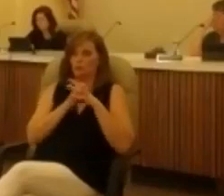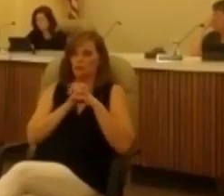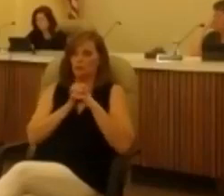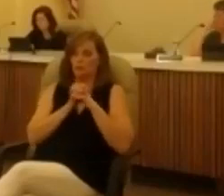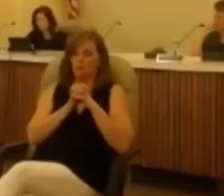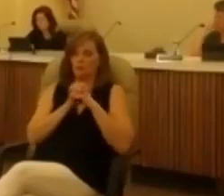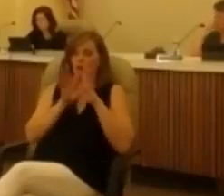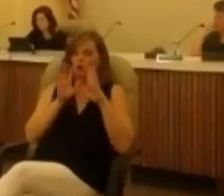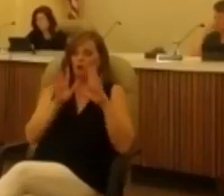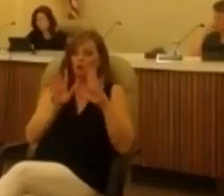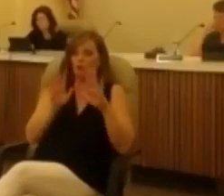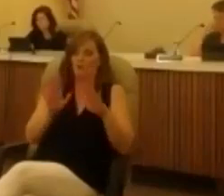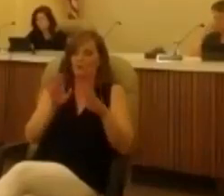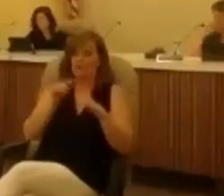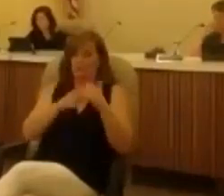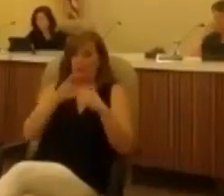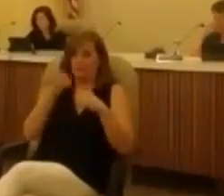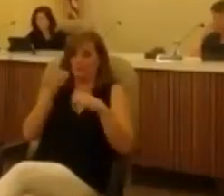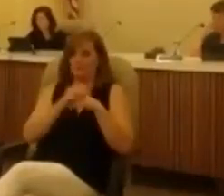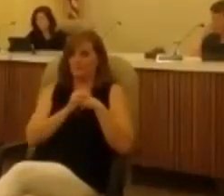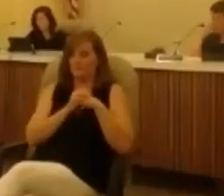Great. Anyone else?